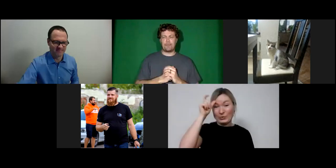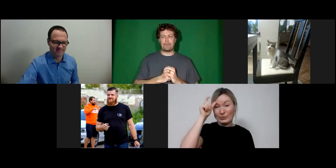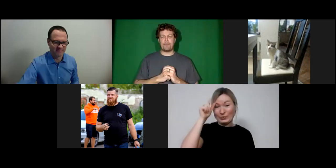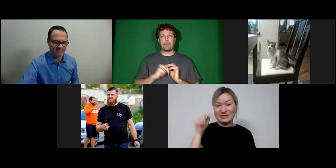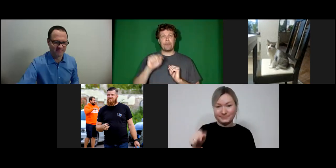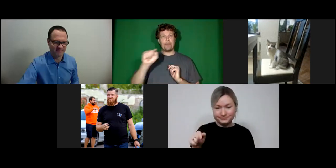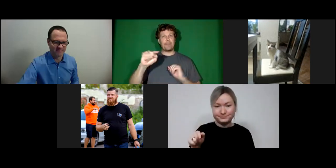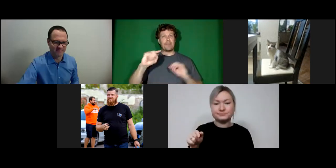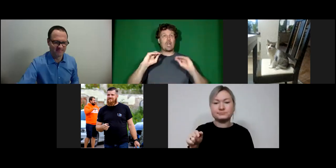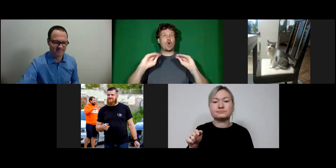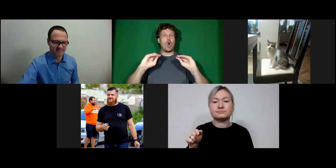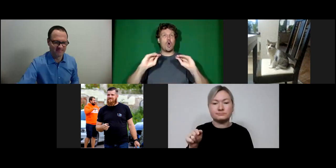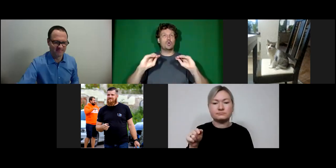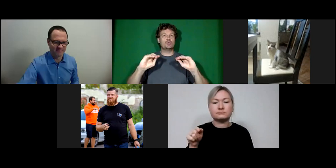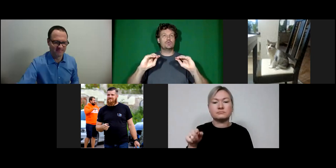particular was in Turkey.